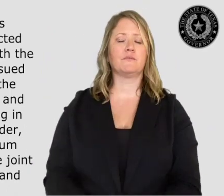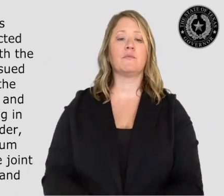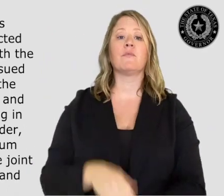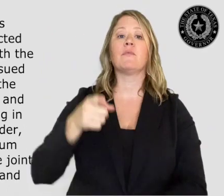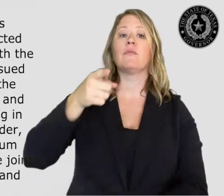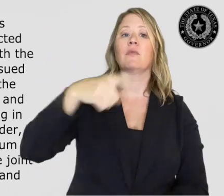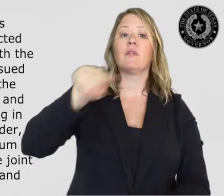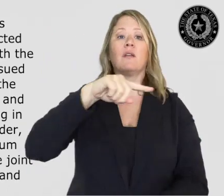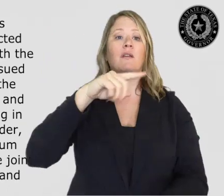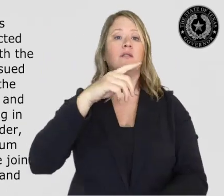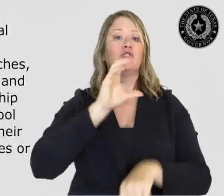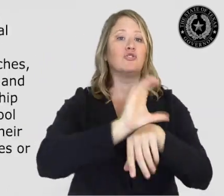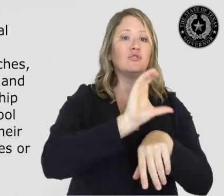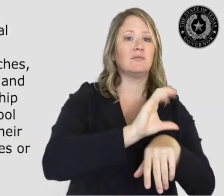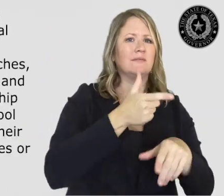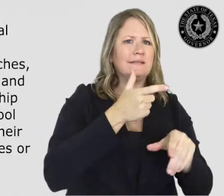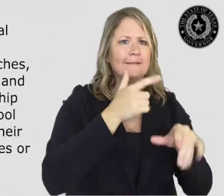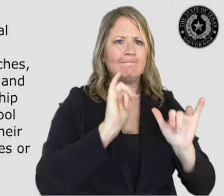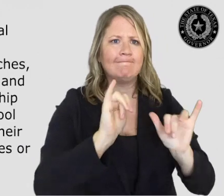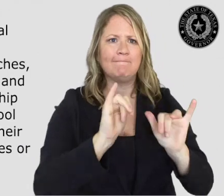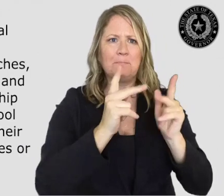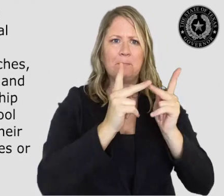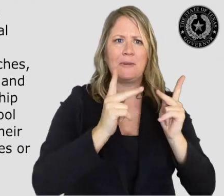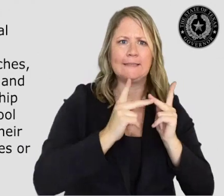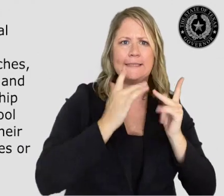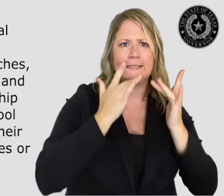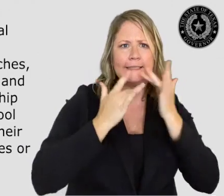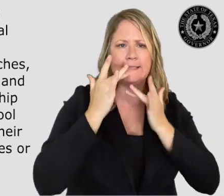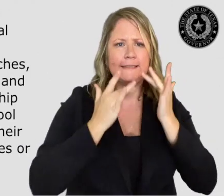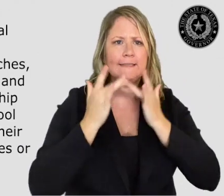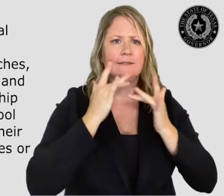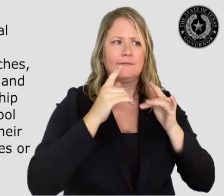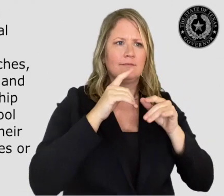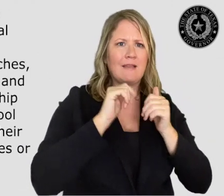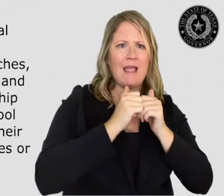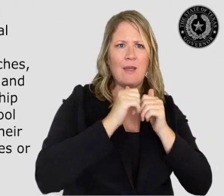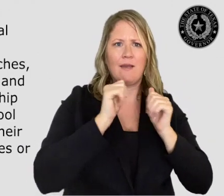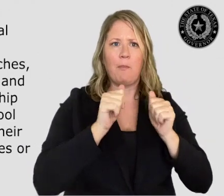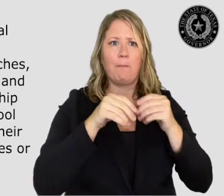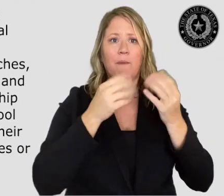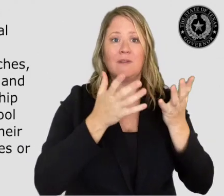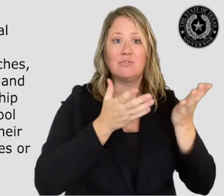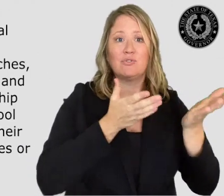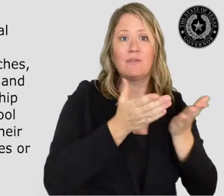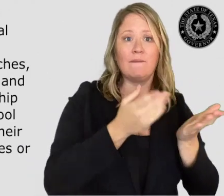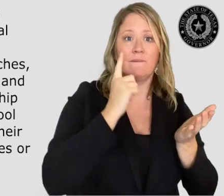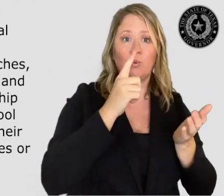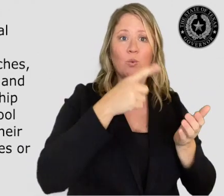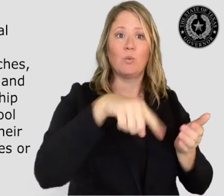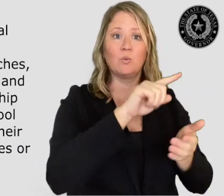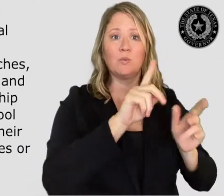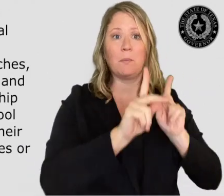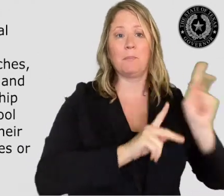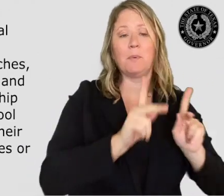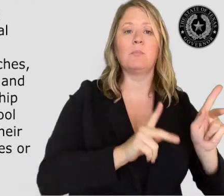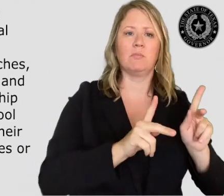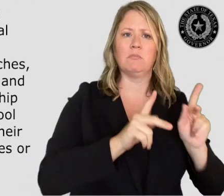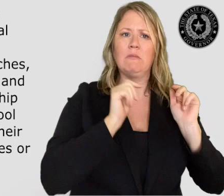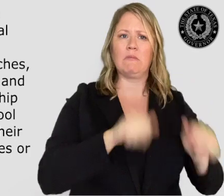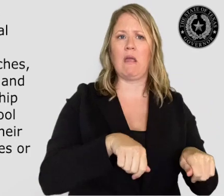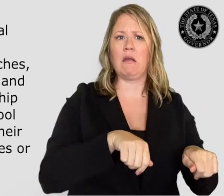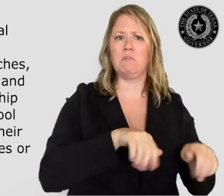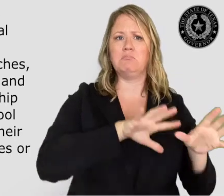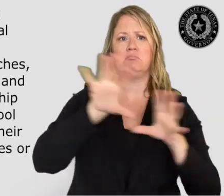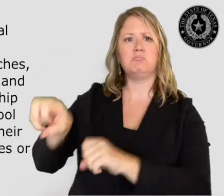minimum standards, or the joint guidance issued and updated by the Attorney General and Governor precludes churches, congregations,